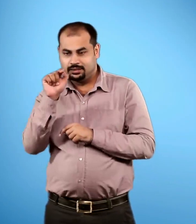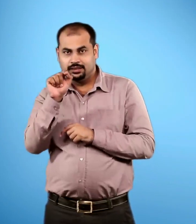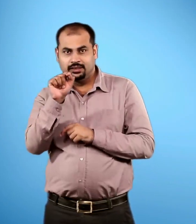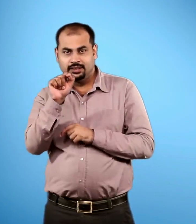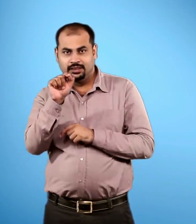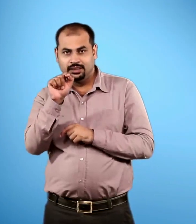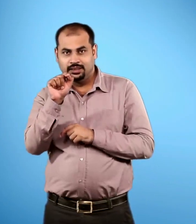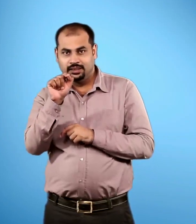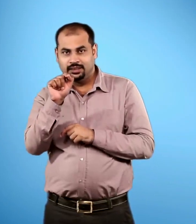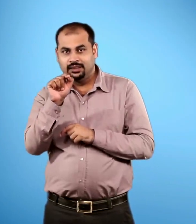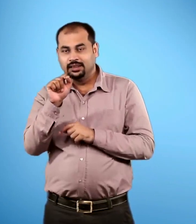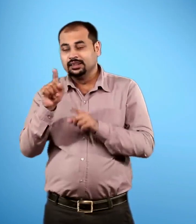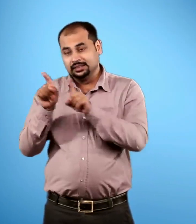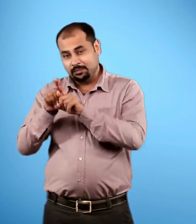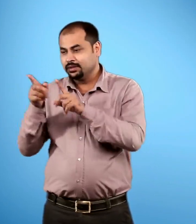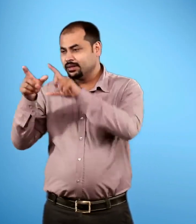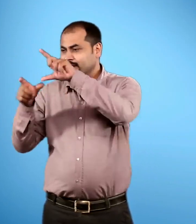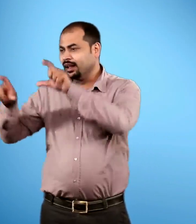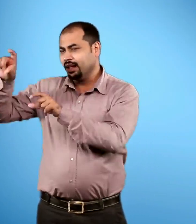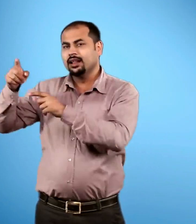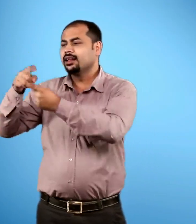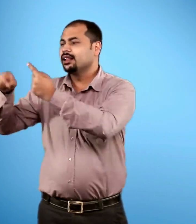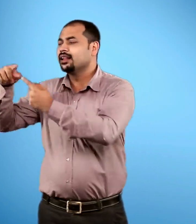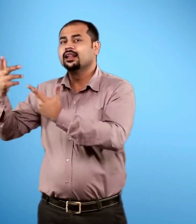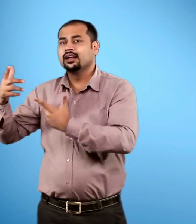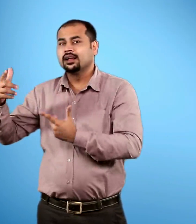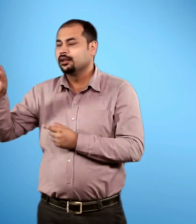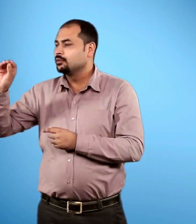Two blank spaces are provided for you to fill up.